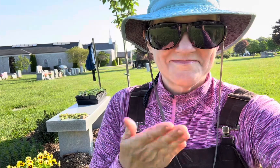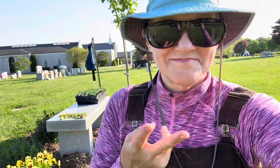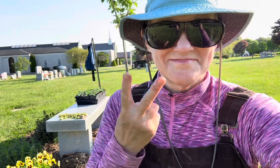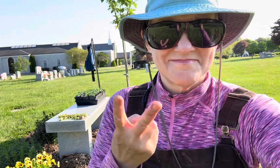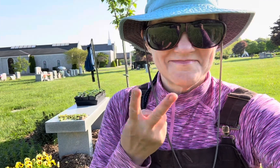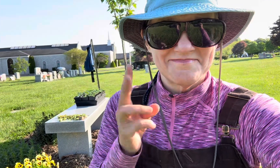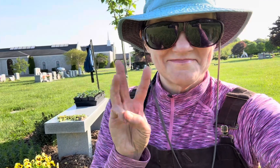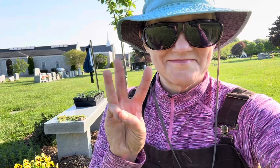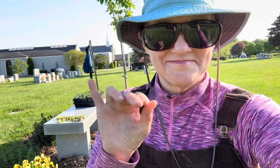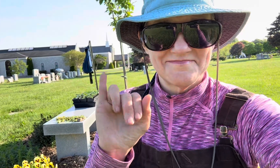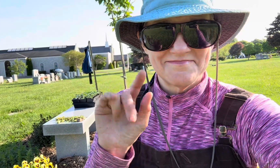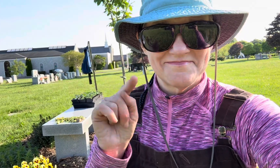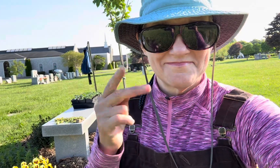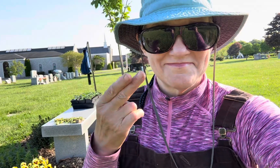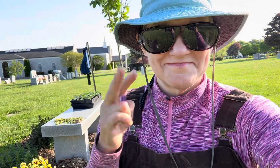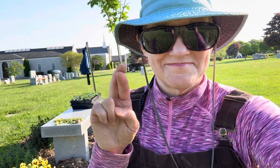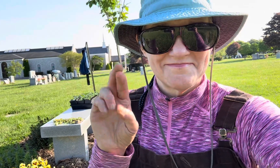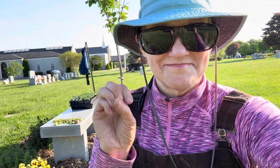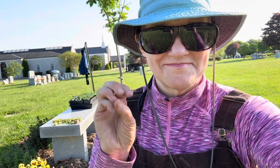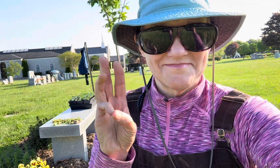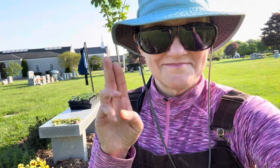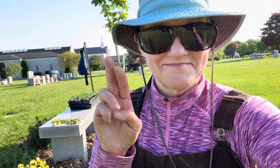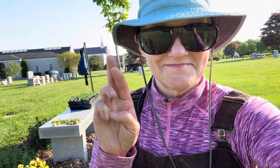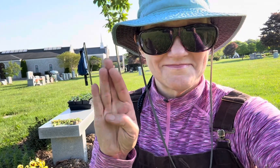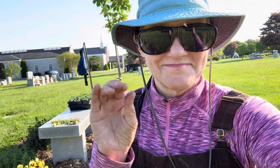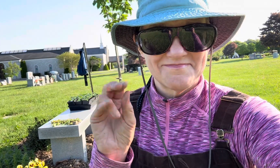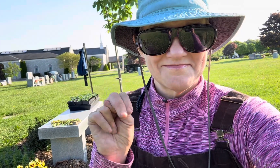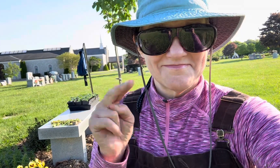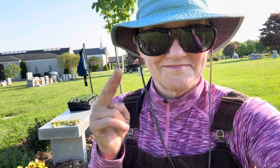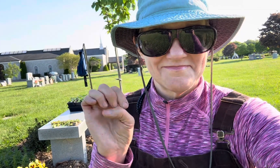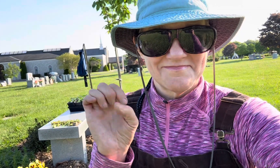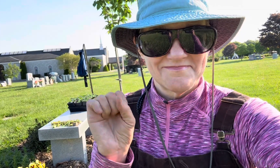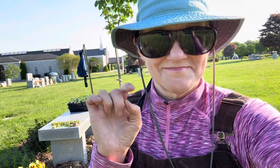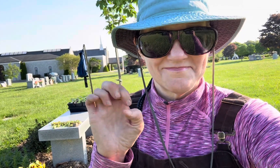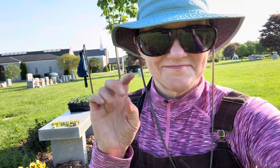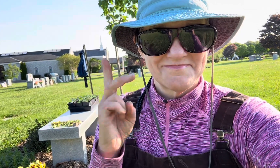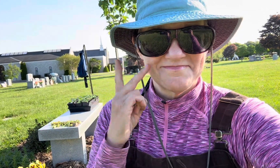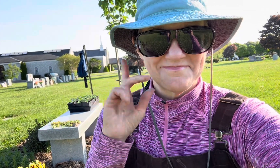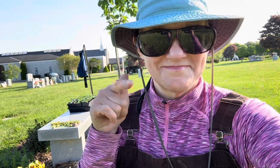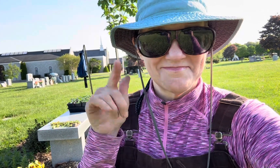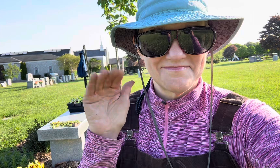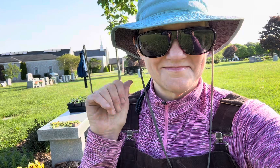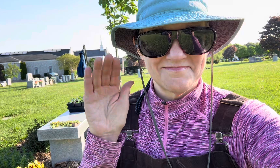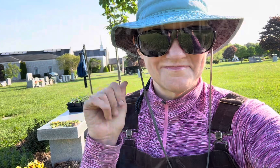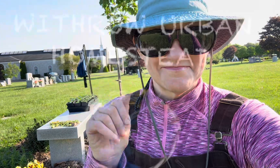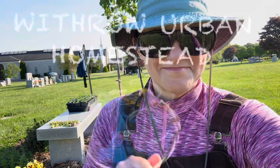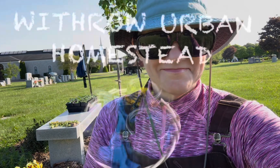Thank you for visiting Withrow Urban Homestead. See you later. Bye-bye.